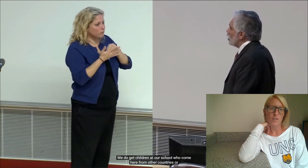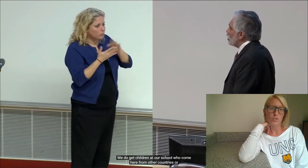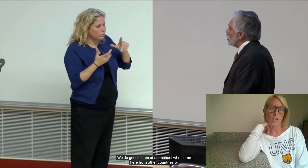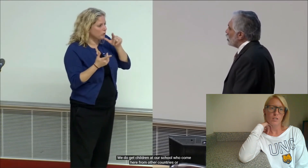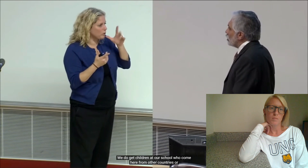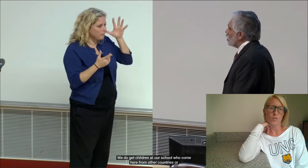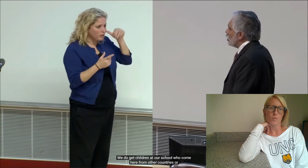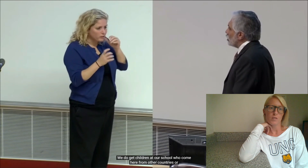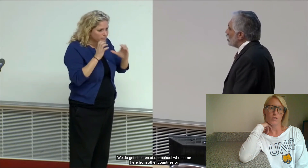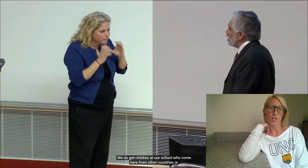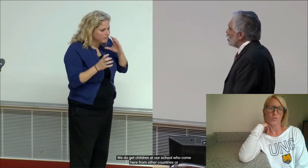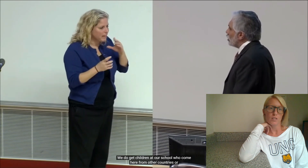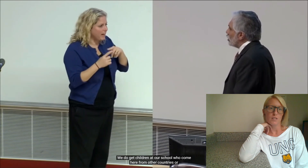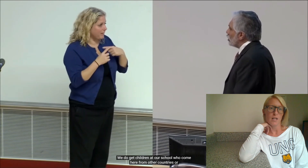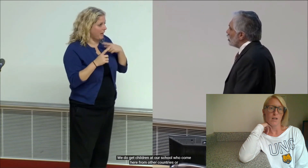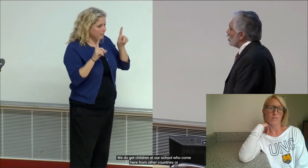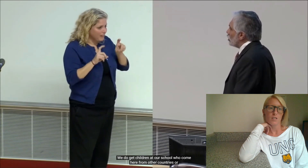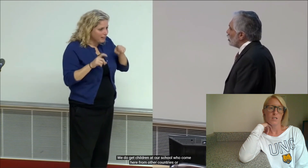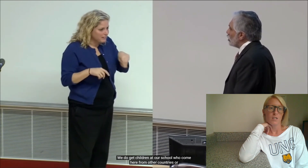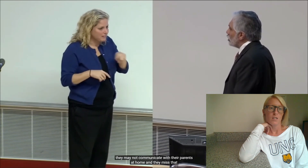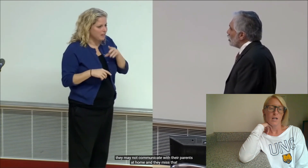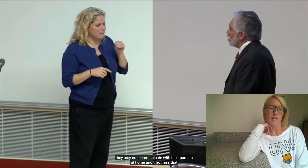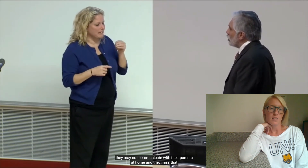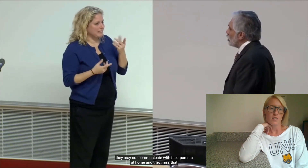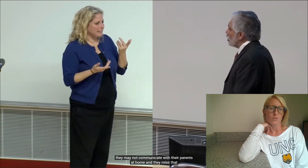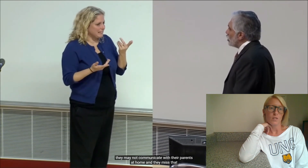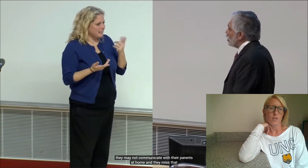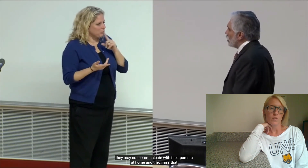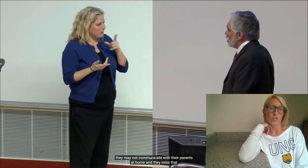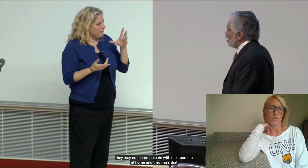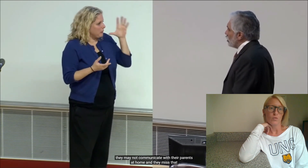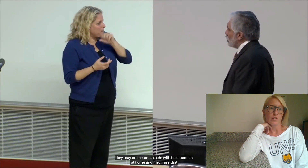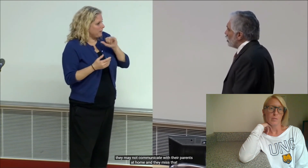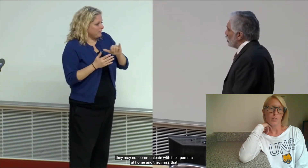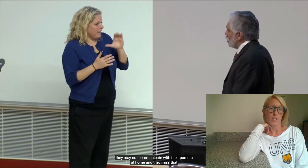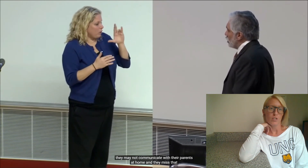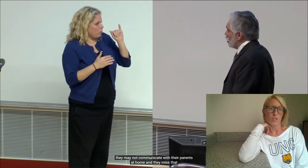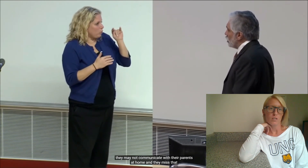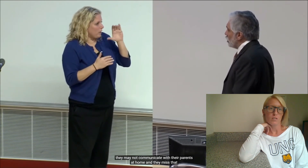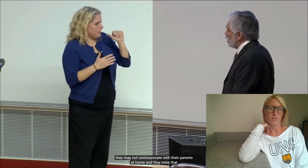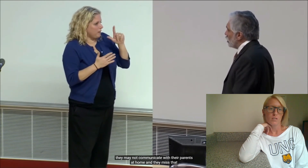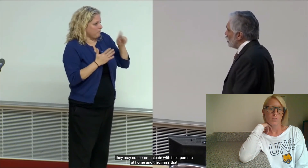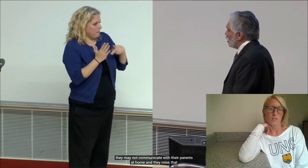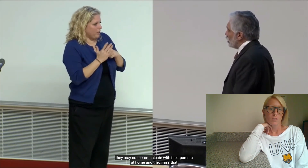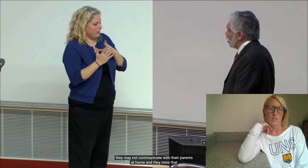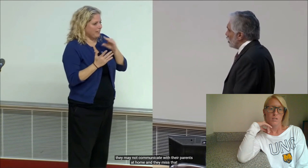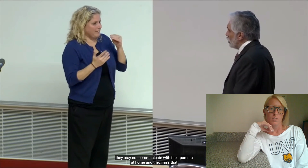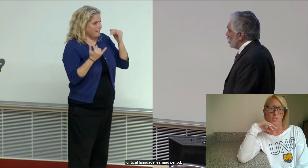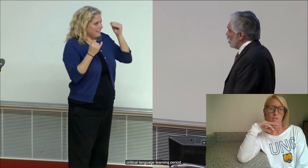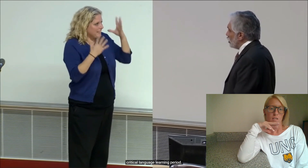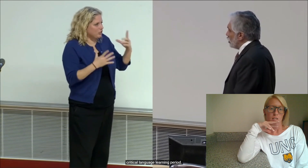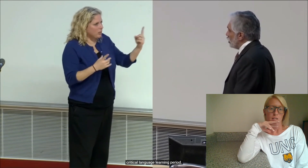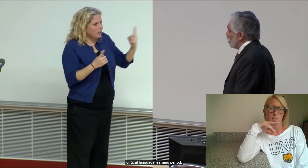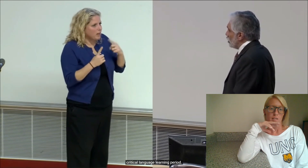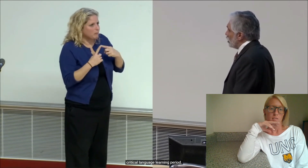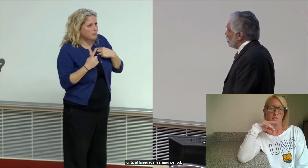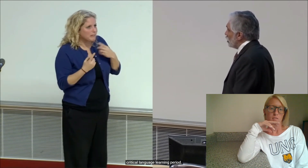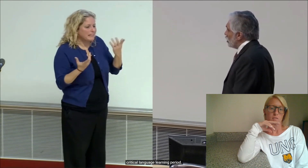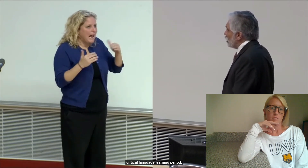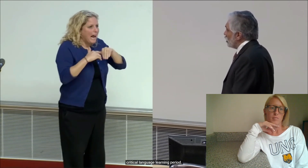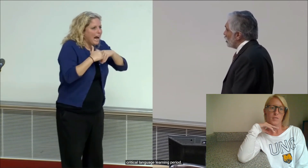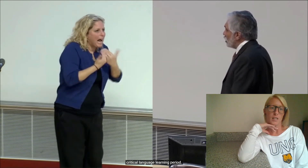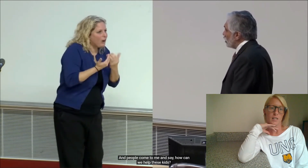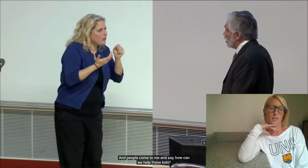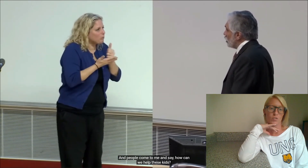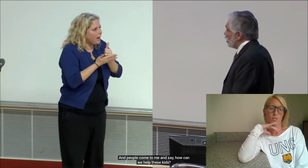We do get children at our school who come here from other countries, or they may not communicate with their parents at home, and they've missed that critical language